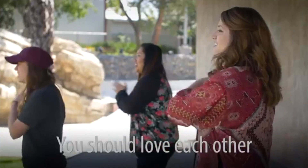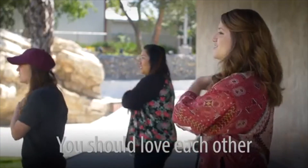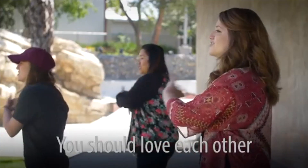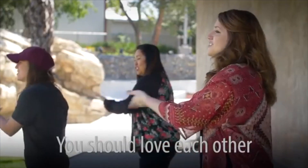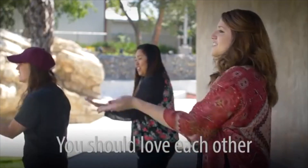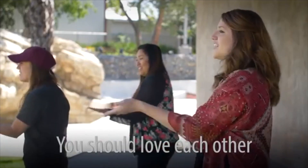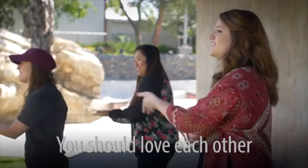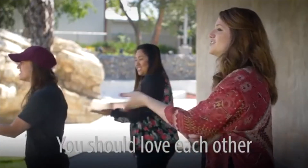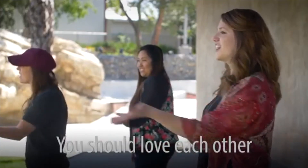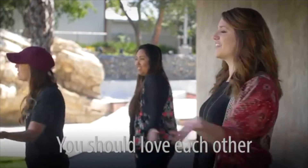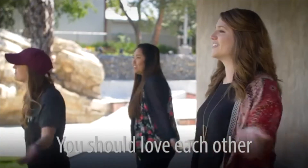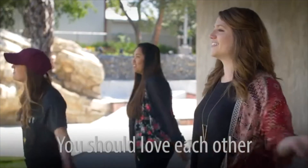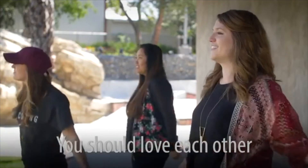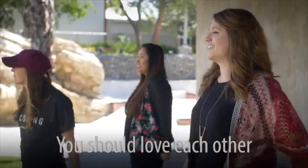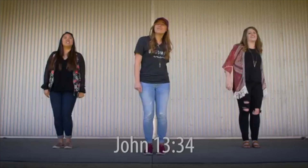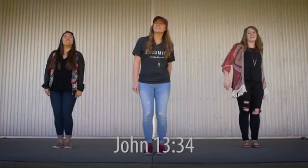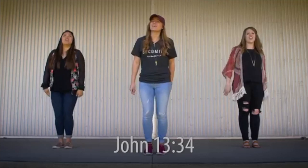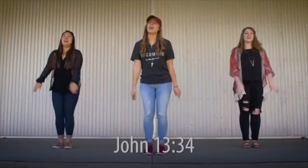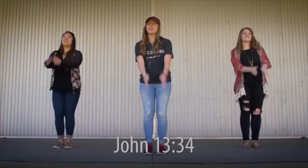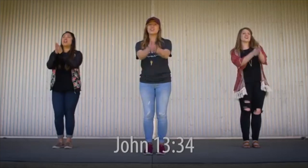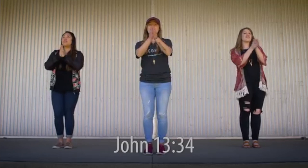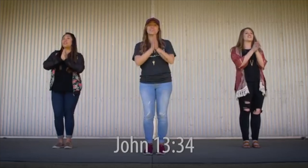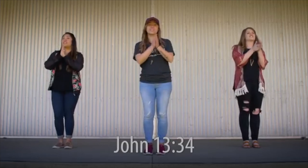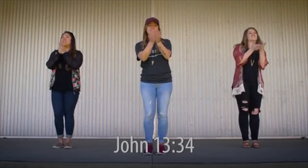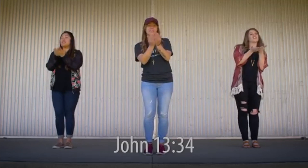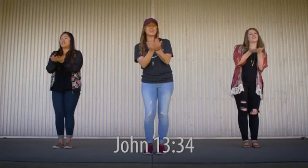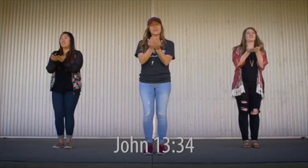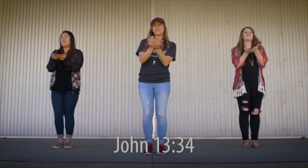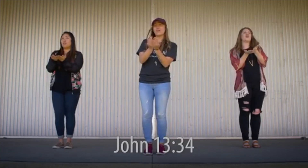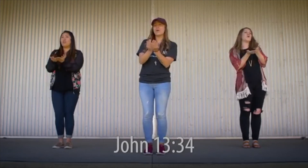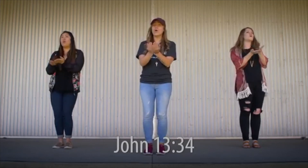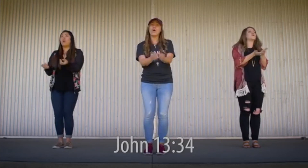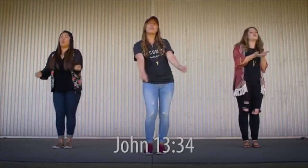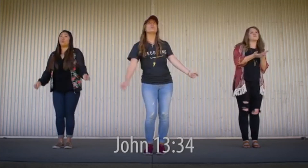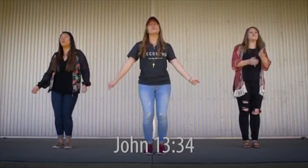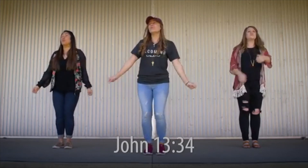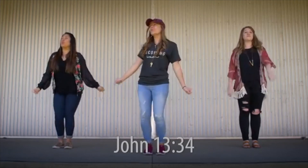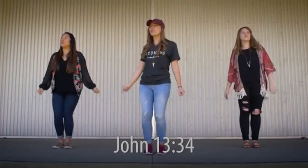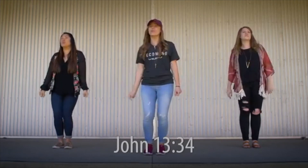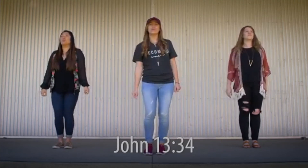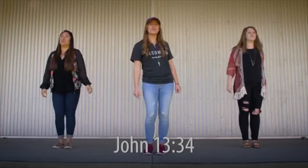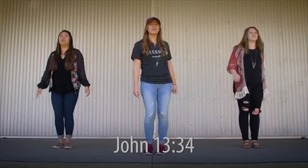you should love each other. John 13:34.